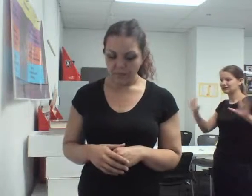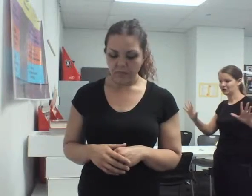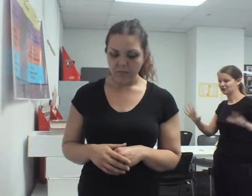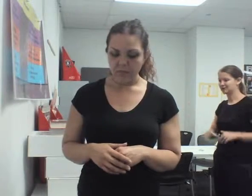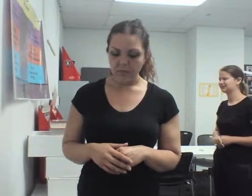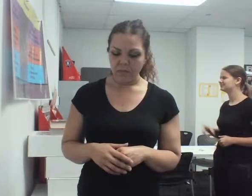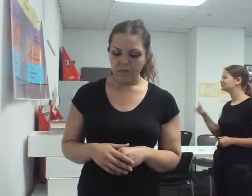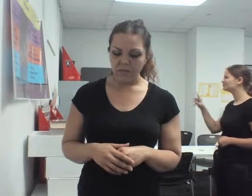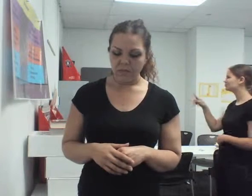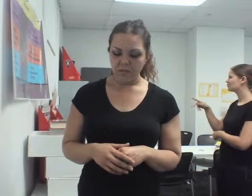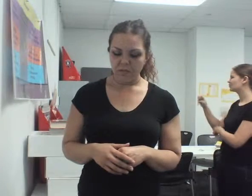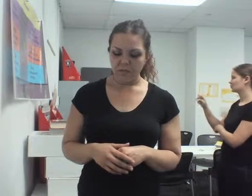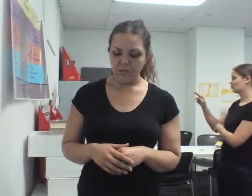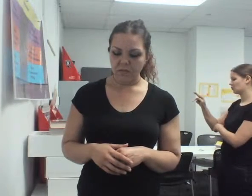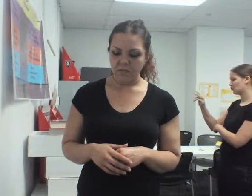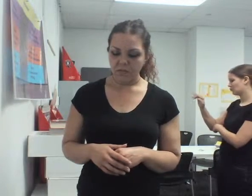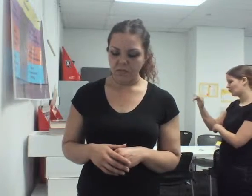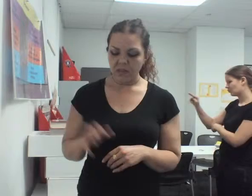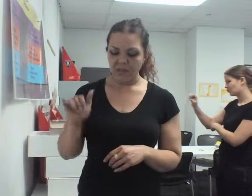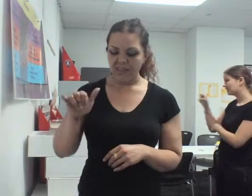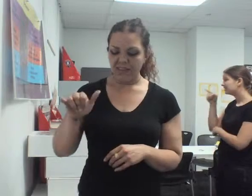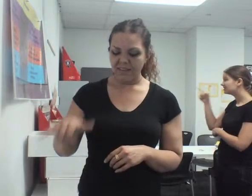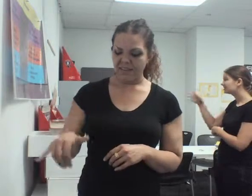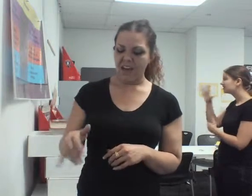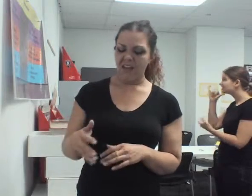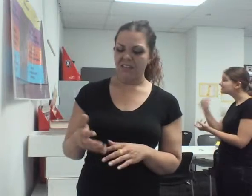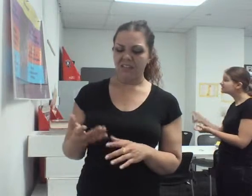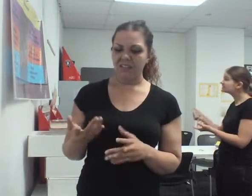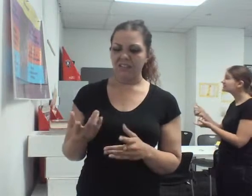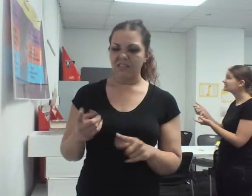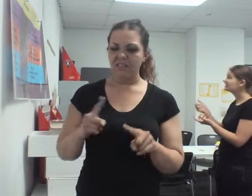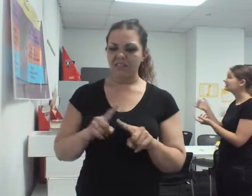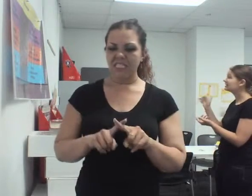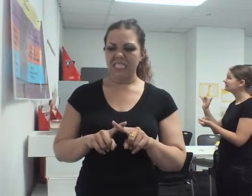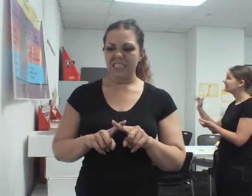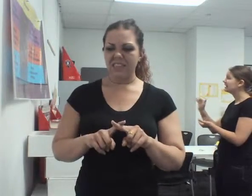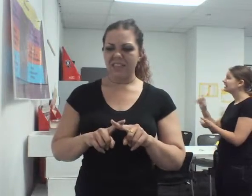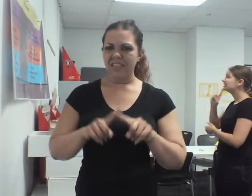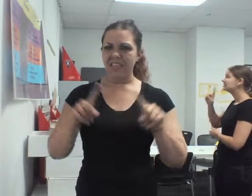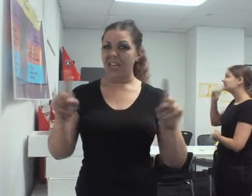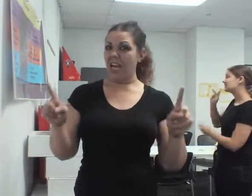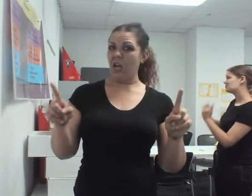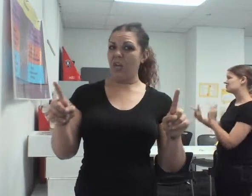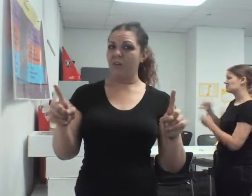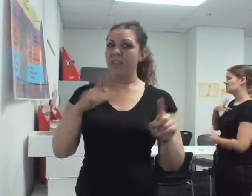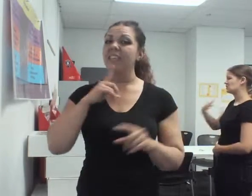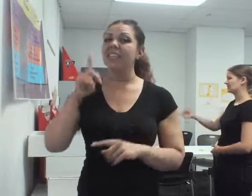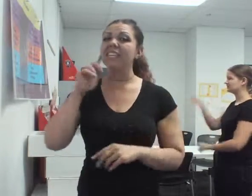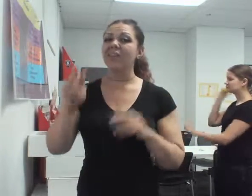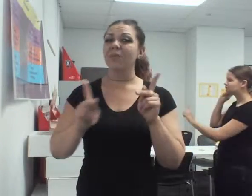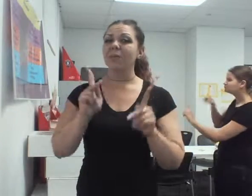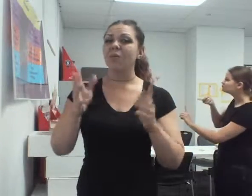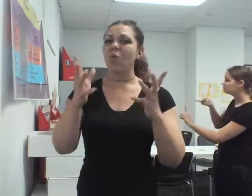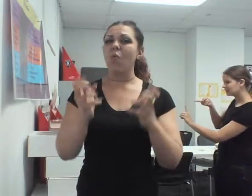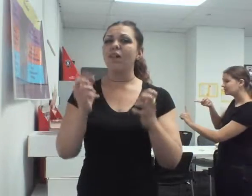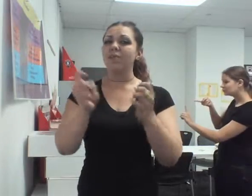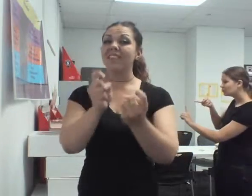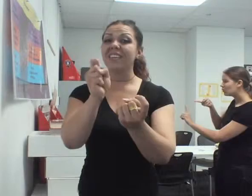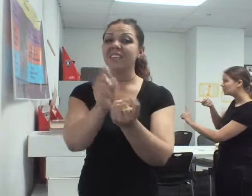the whole that people like to be, like, exactly to the point, whereas English people kind of go, like, go around the fact. How do you know